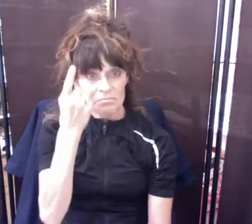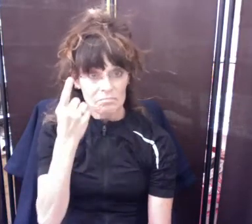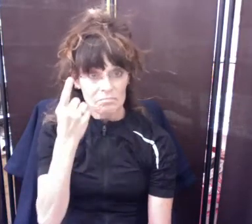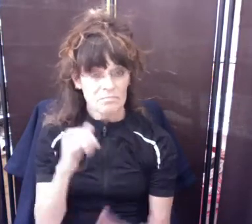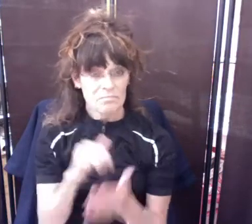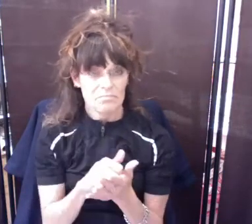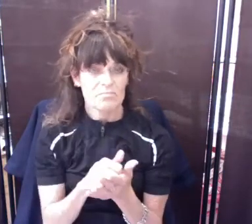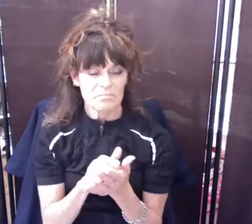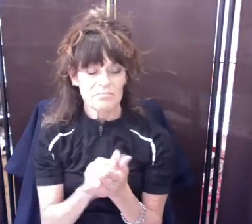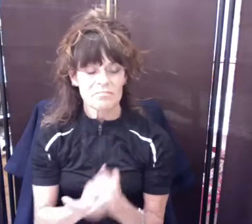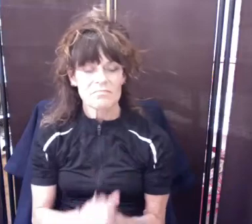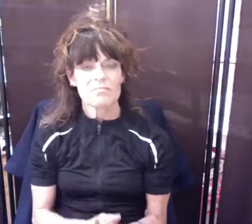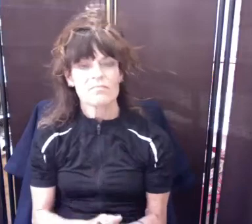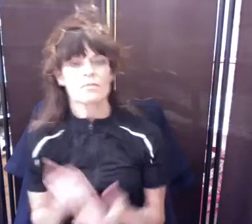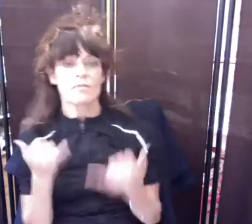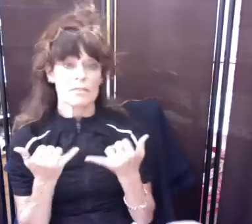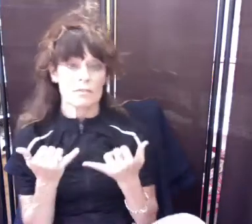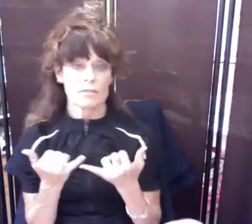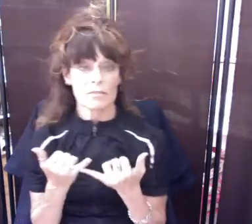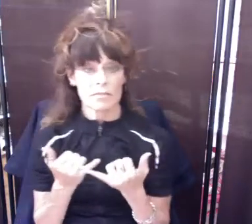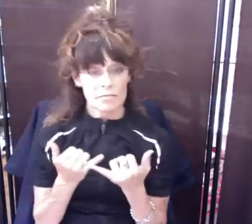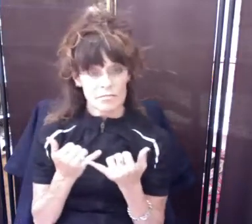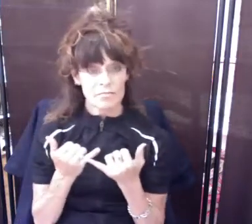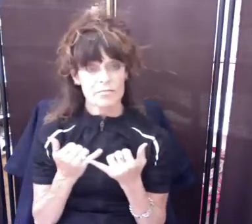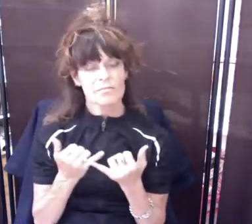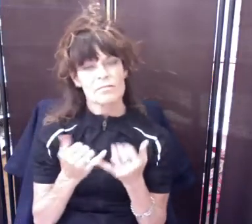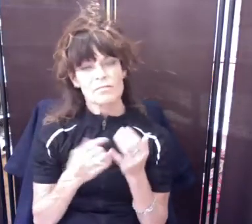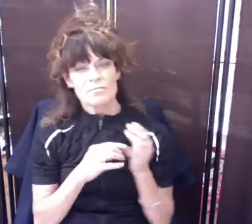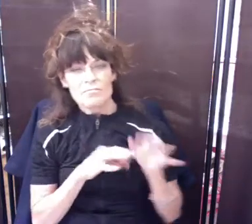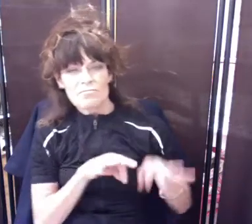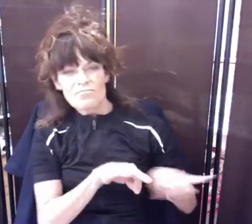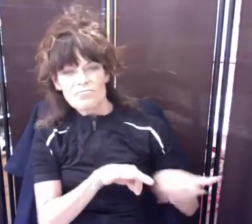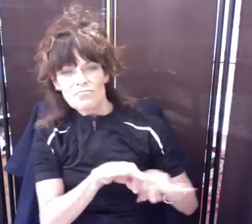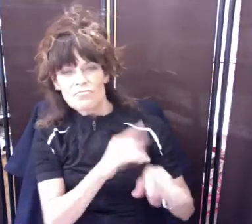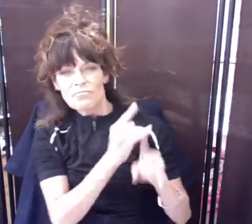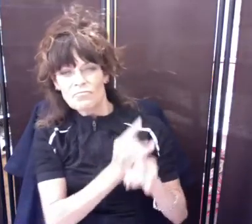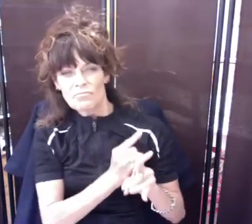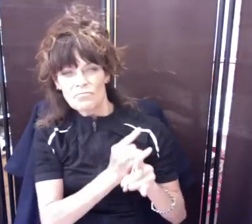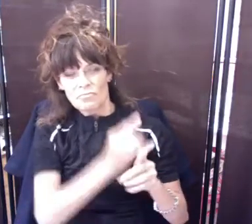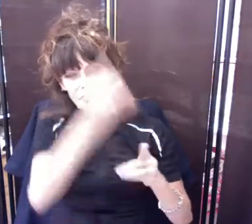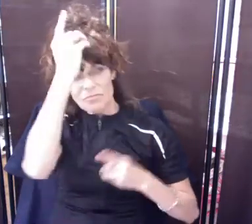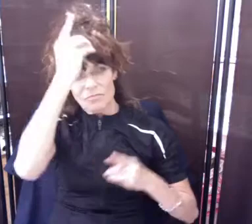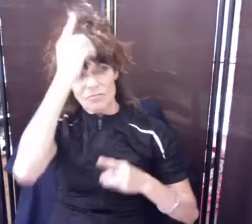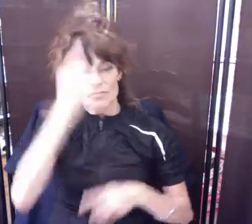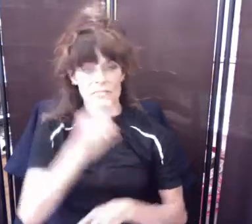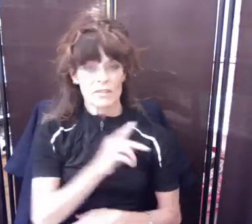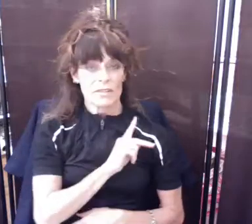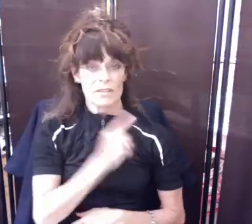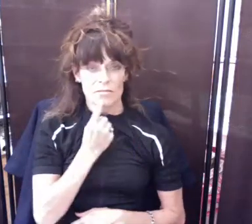But I want to talk a little bit about alcoholism. Carl said, tell your story and talk about alcoholism. So those are the